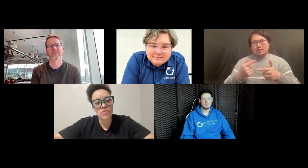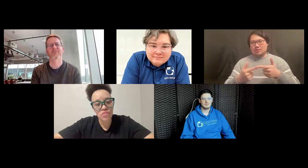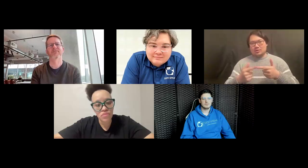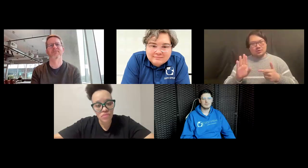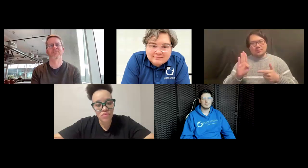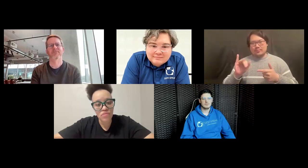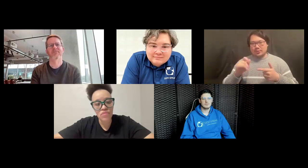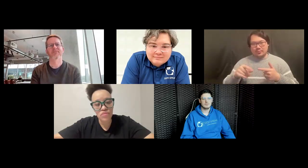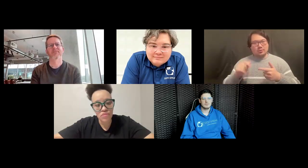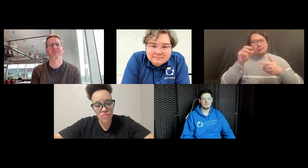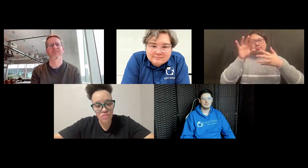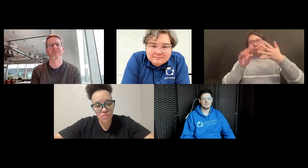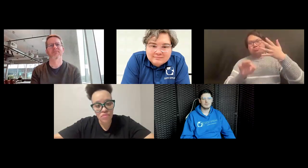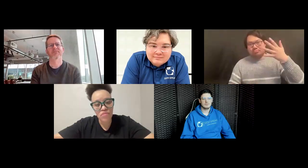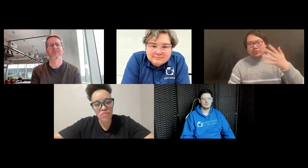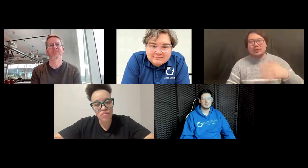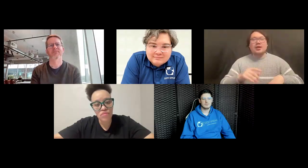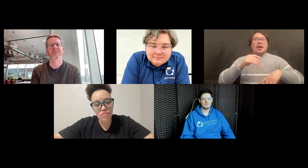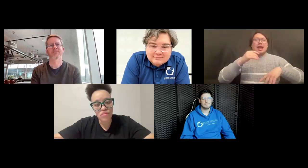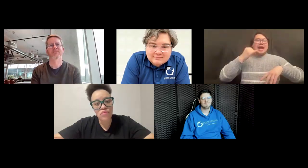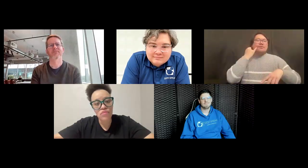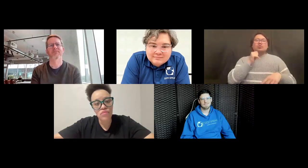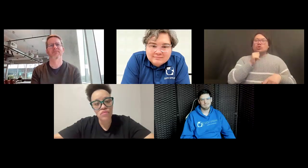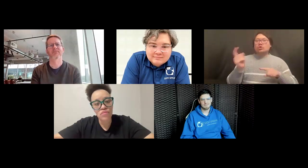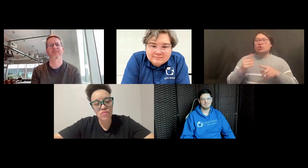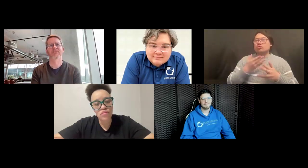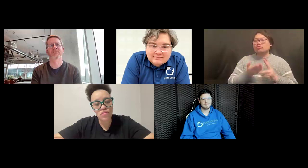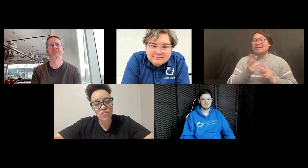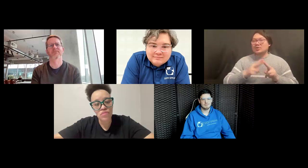And there's also other data protection laws. There's a whole slew of them. So